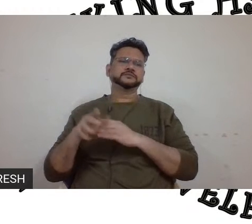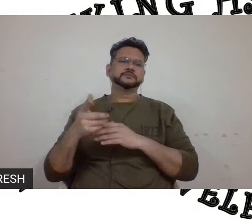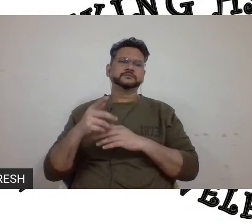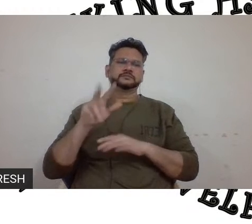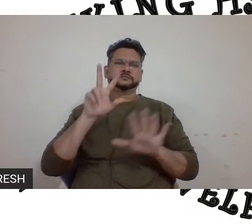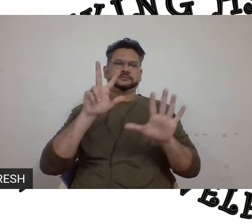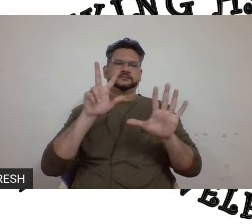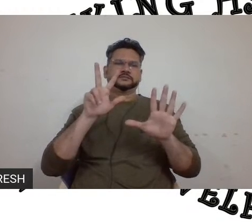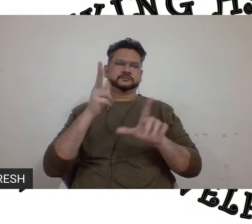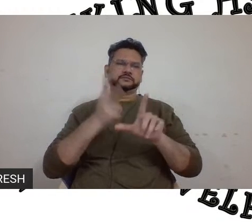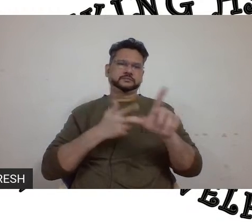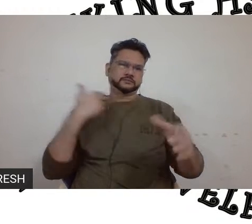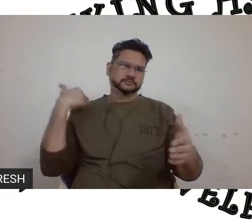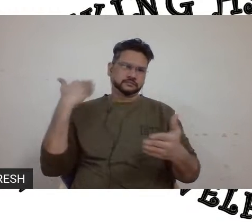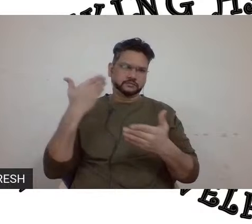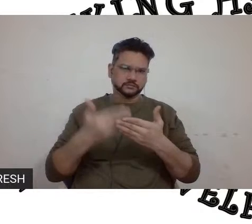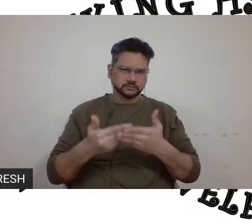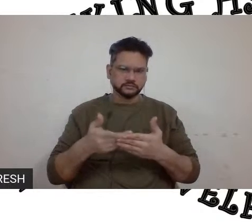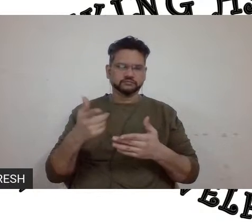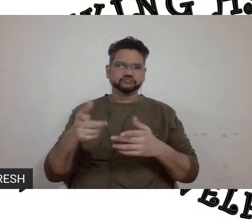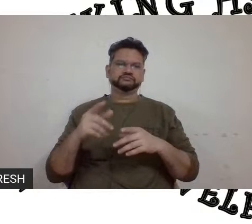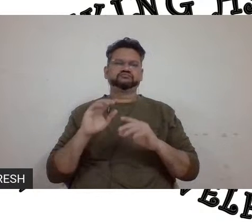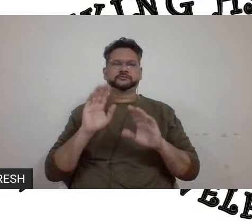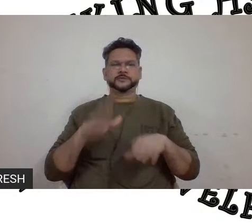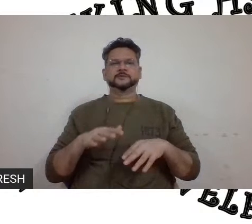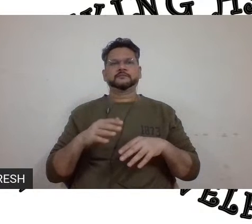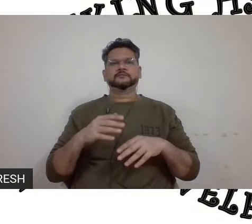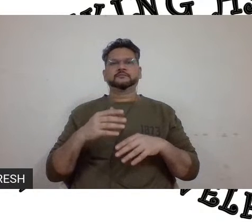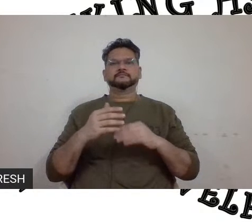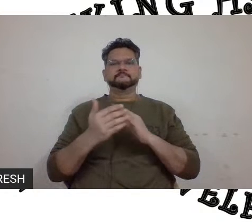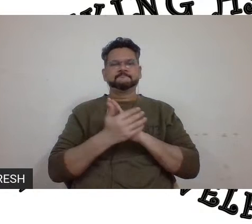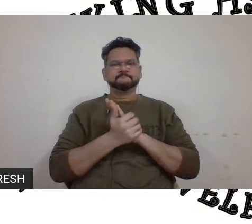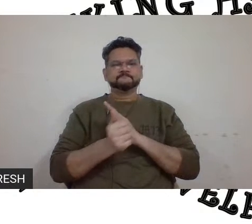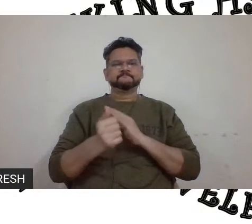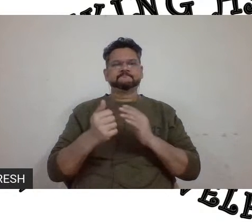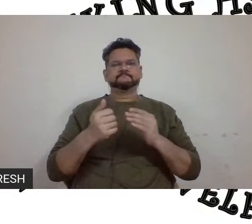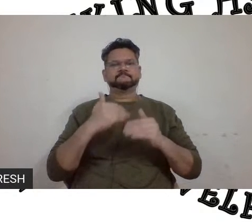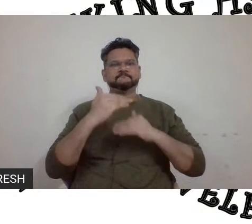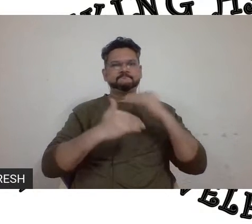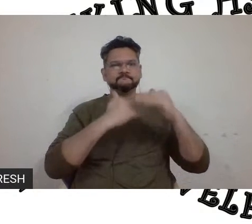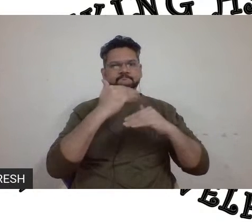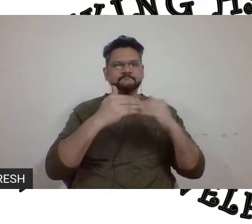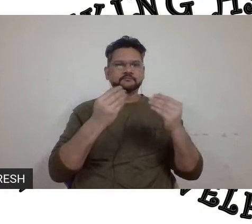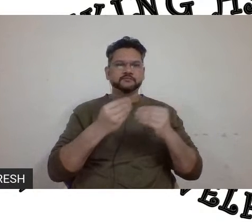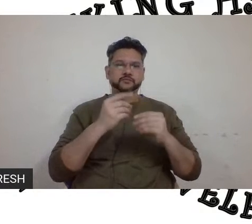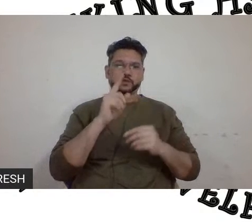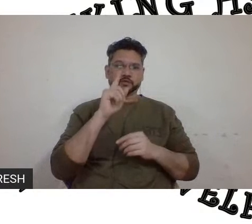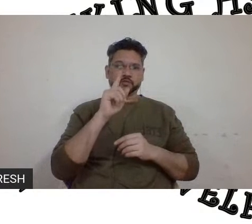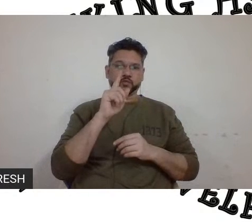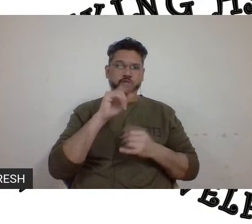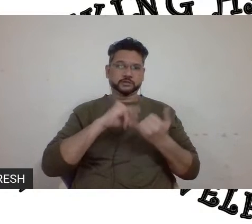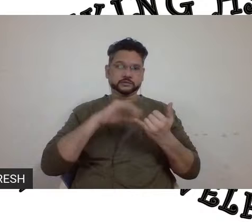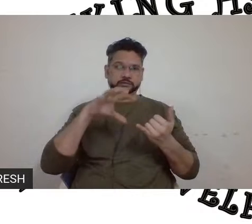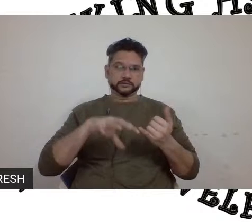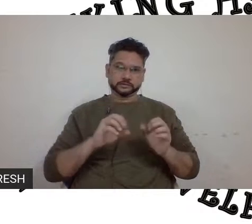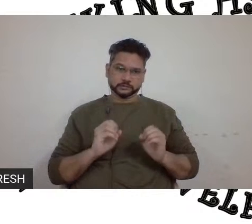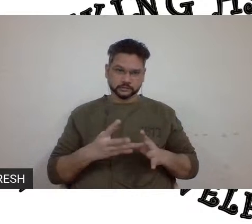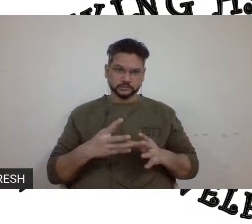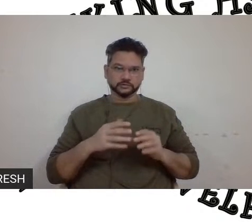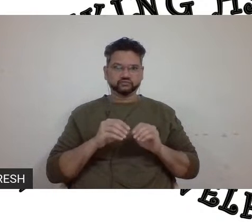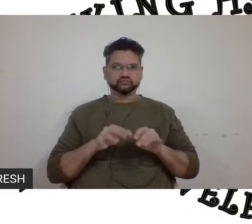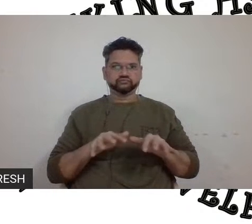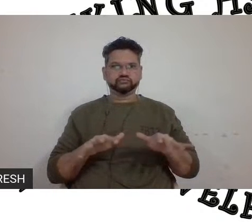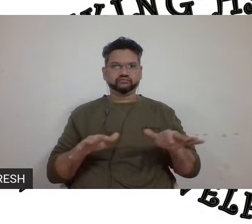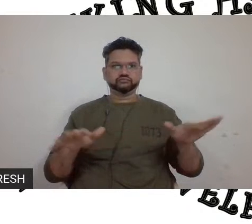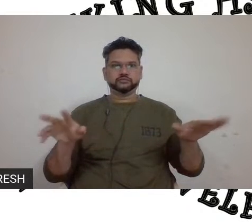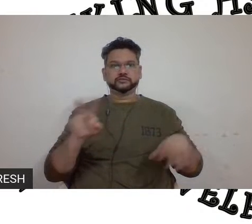and we have scaled up from one state to 28 states now, and we have in fact educated more